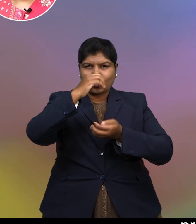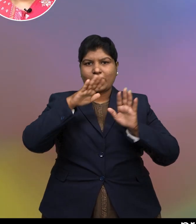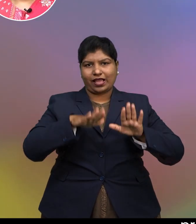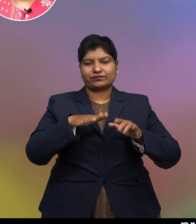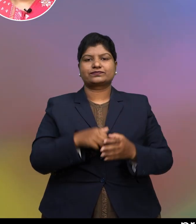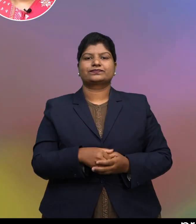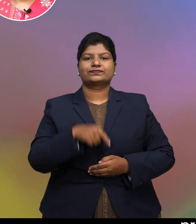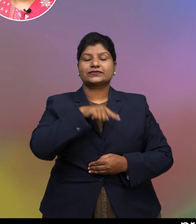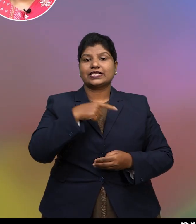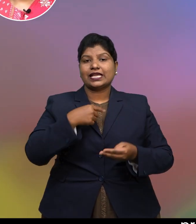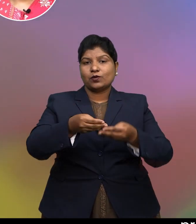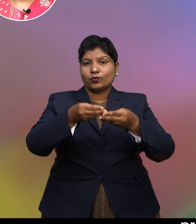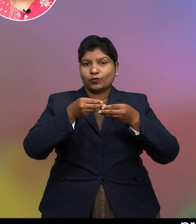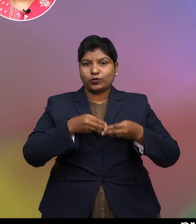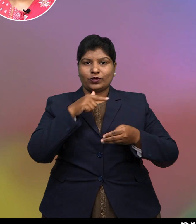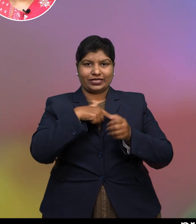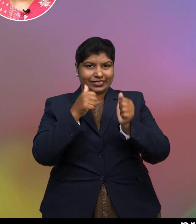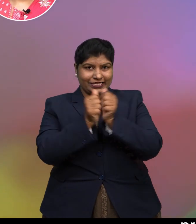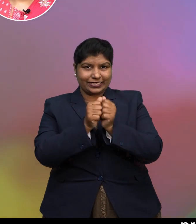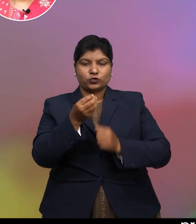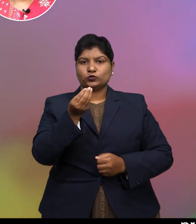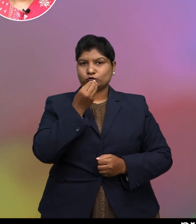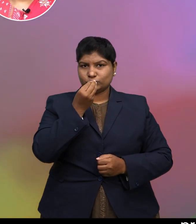Providing it with food